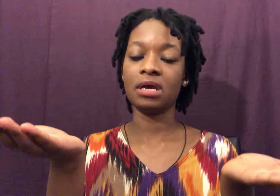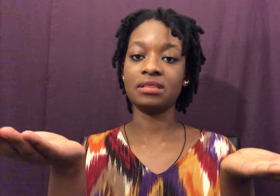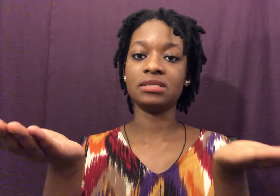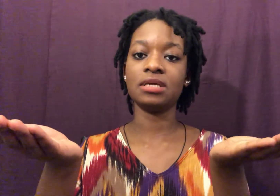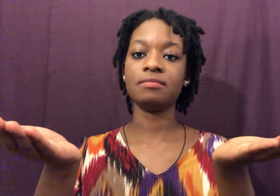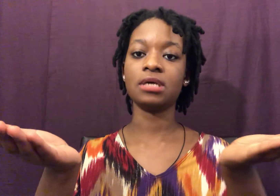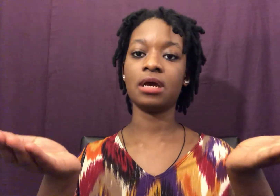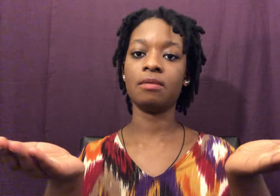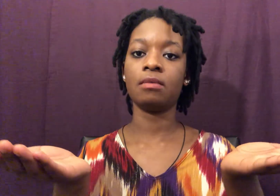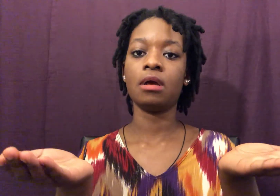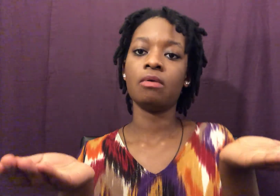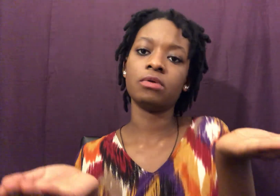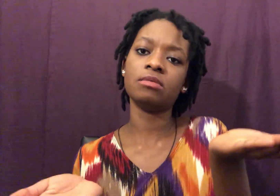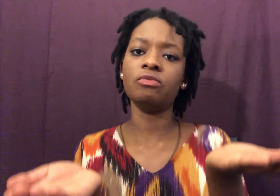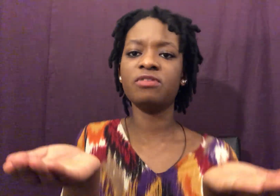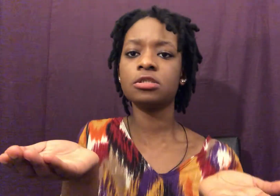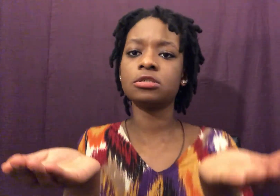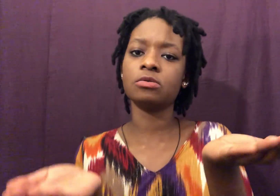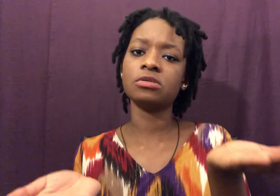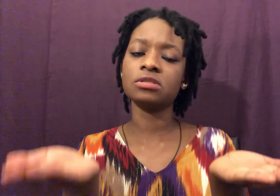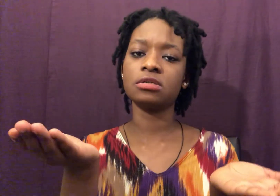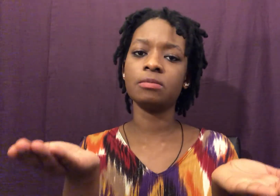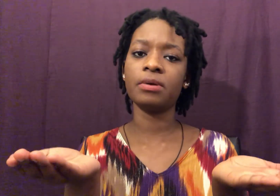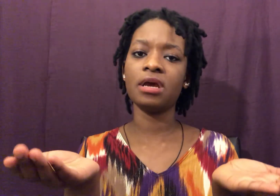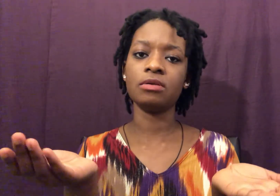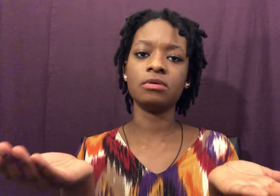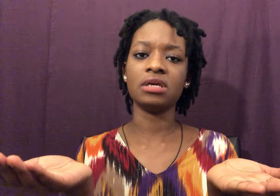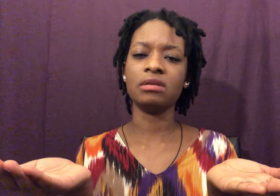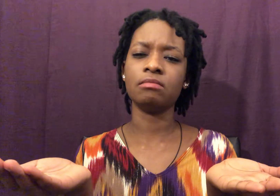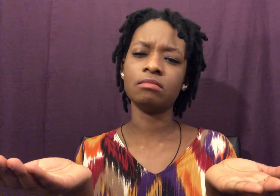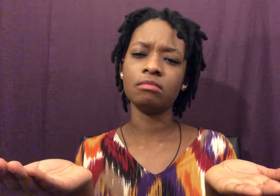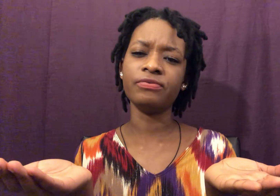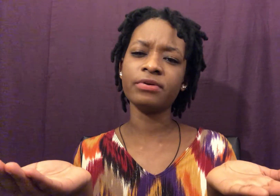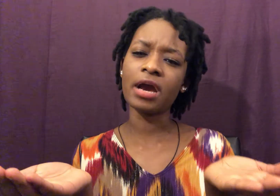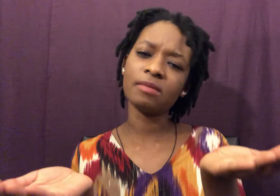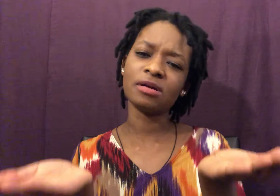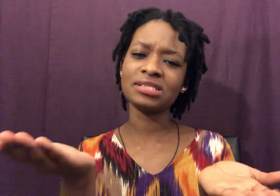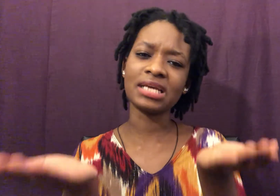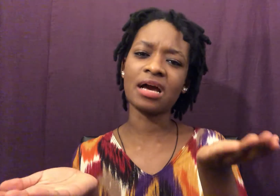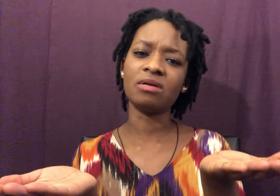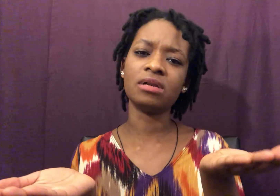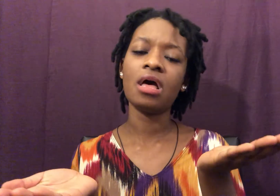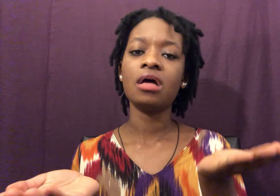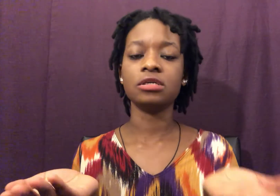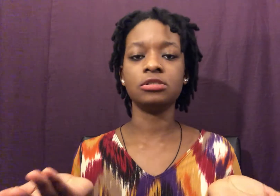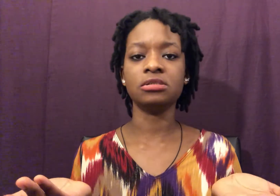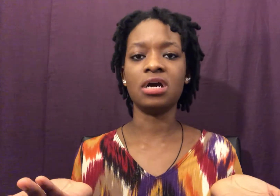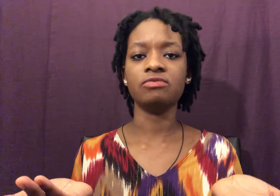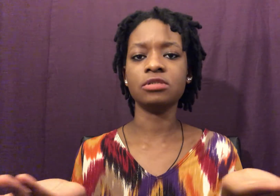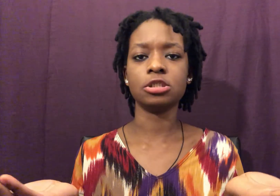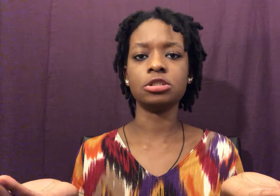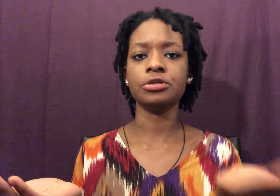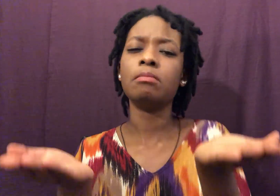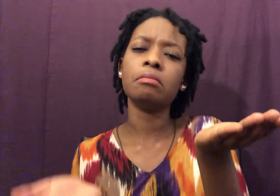the same time, you can move our shoulders a little bit and you can move your eyebrows down because you're not really sure.